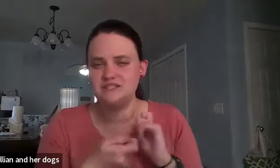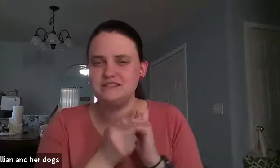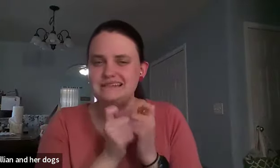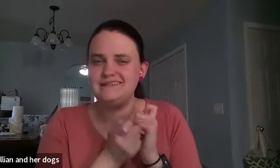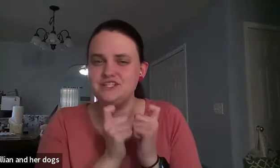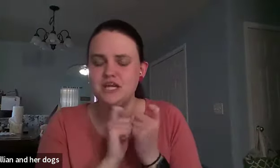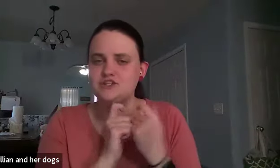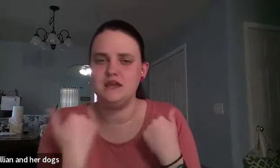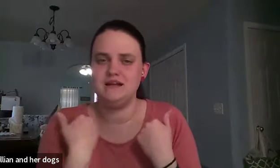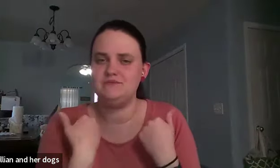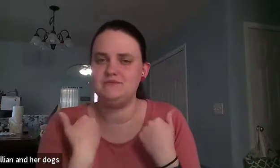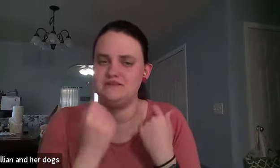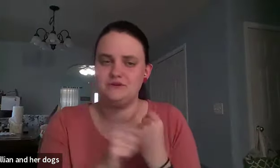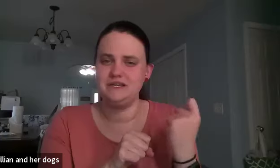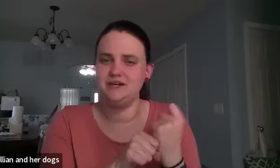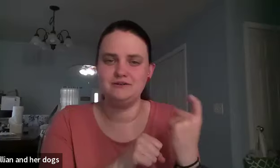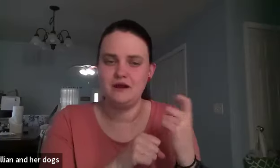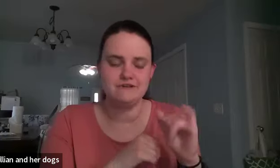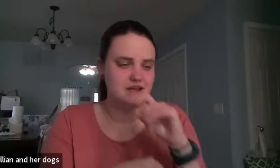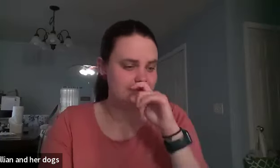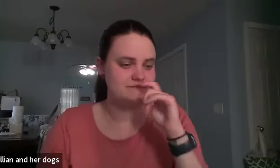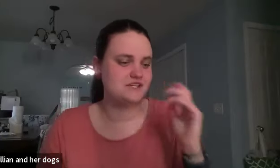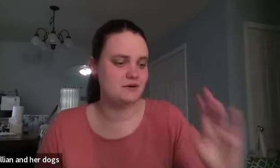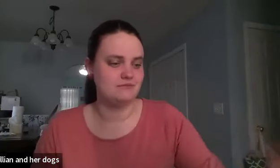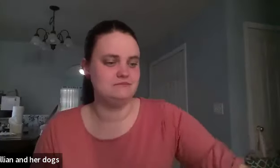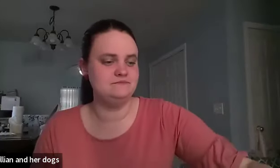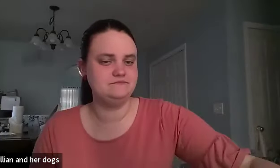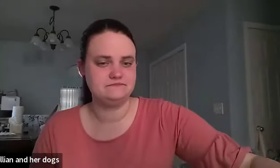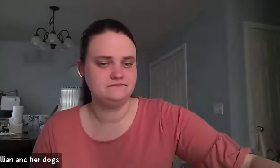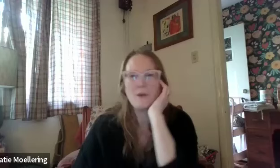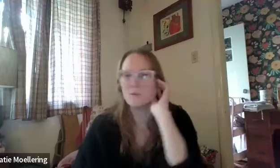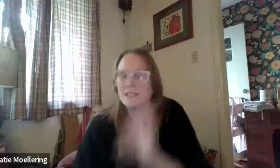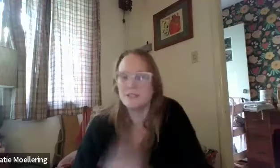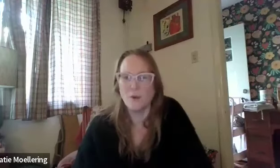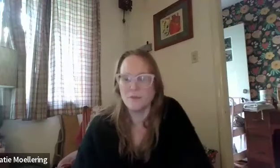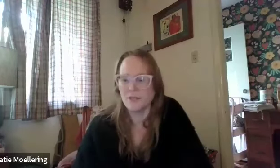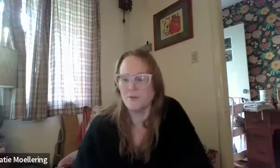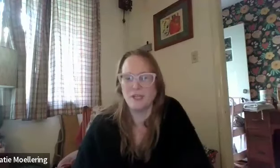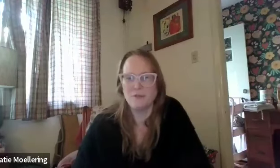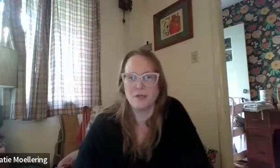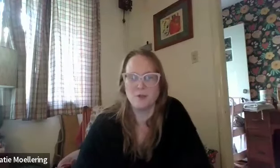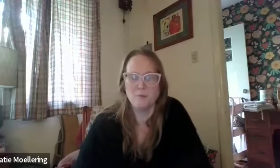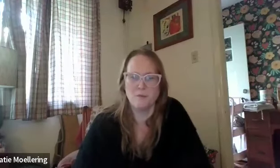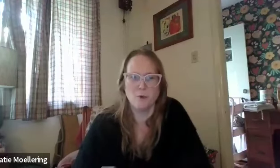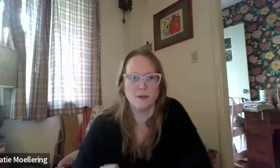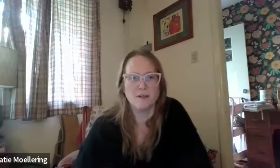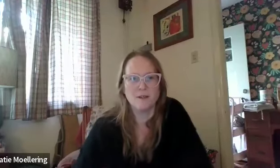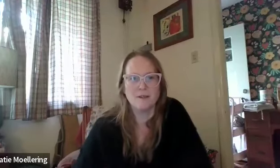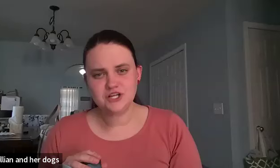always slightly change our animals every year or every time. So You know, I really don't think we've done raccoon before. I was